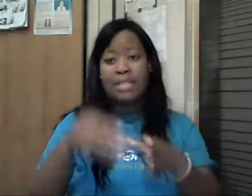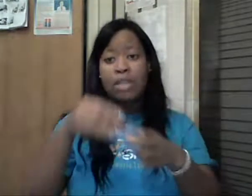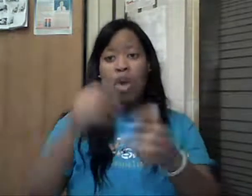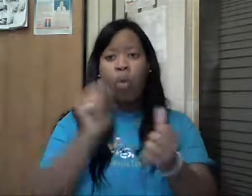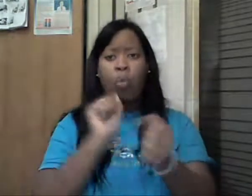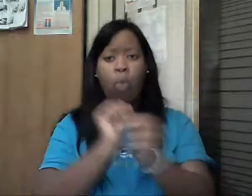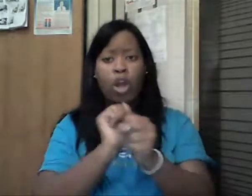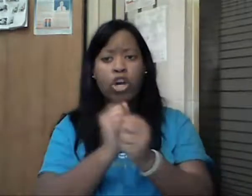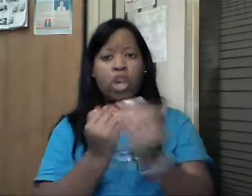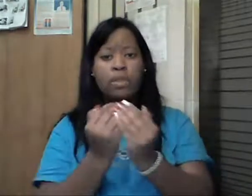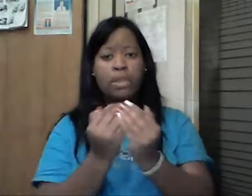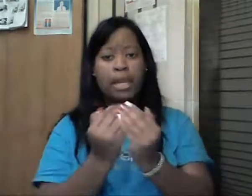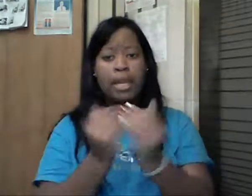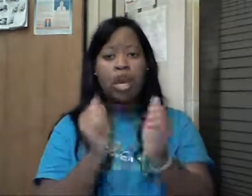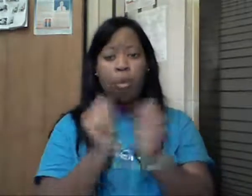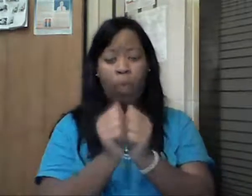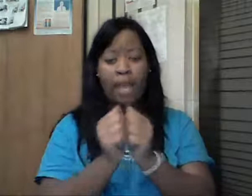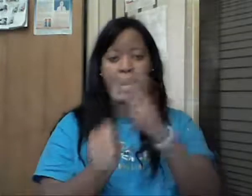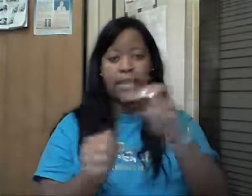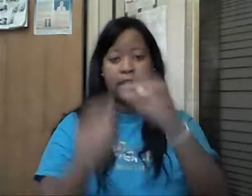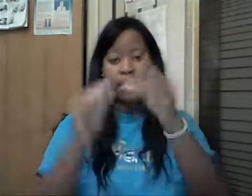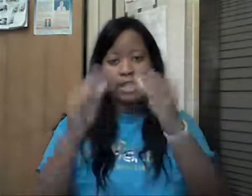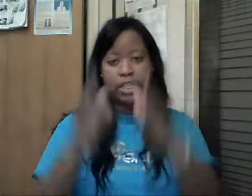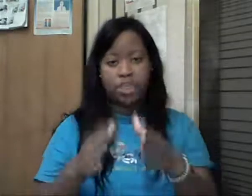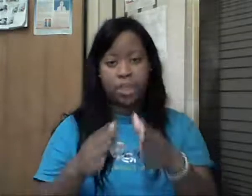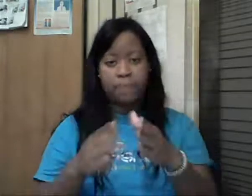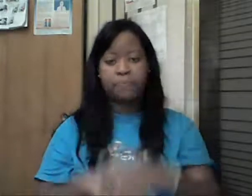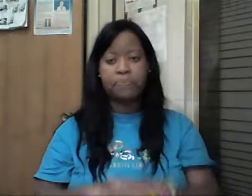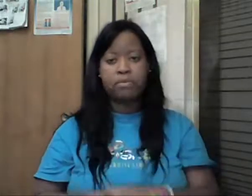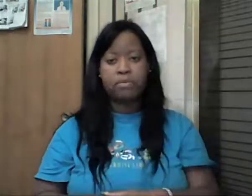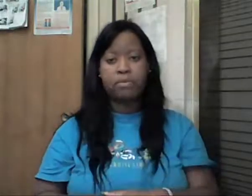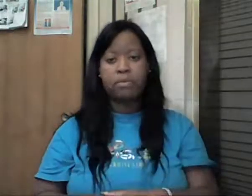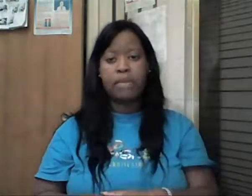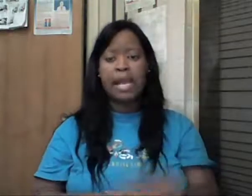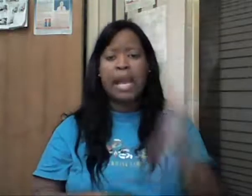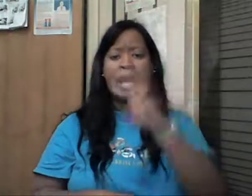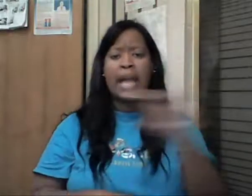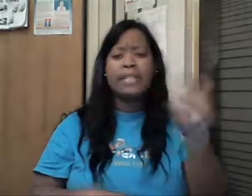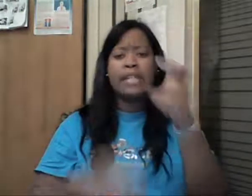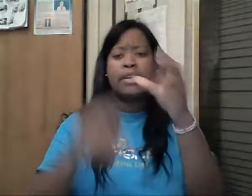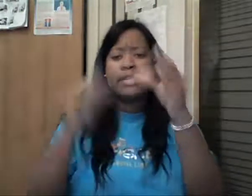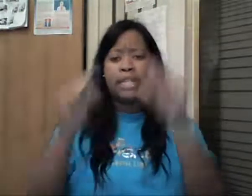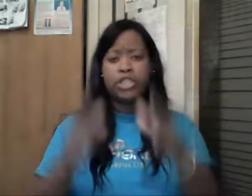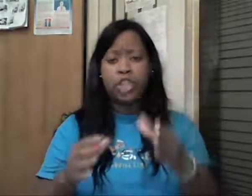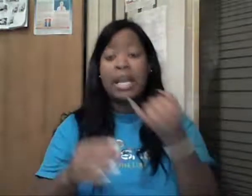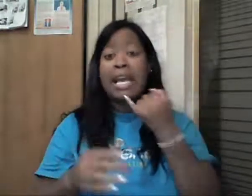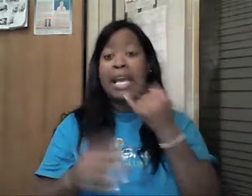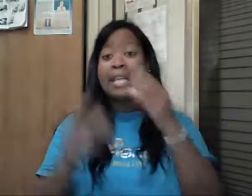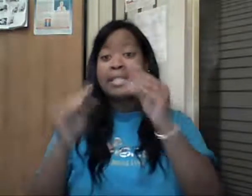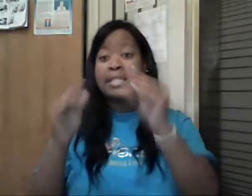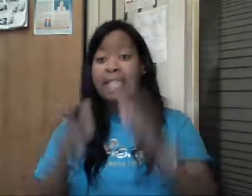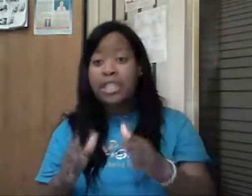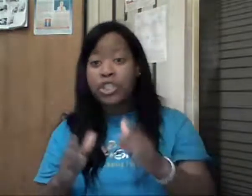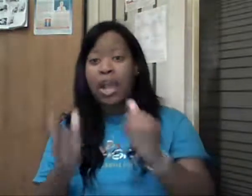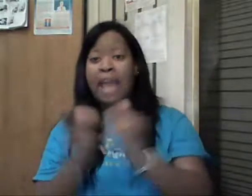students work closely with an itinerant teacher. An itinerant teacher is a teacher